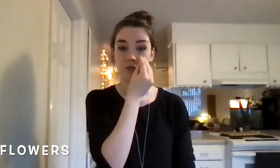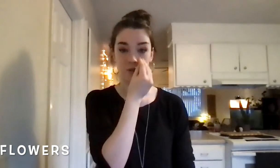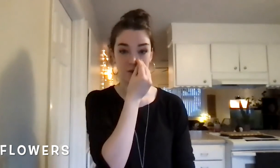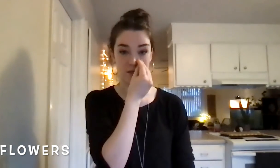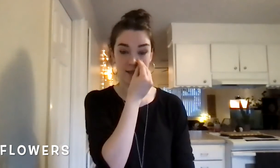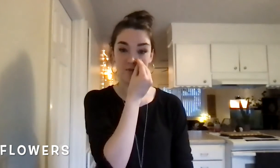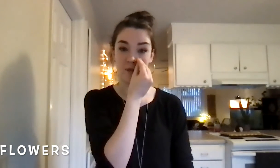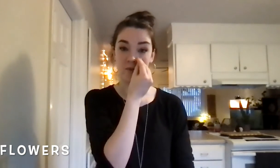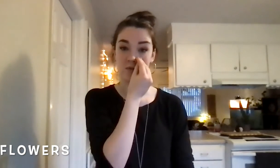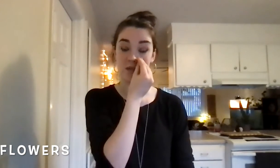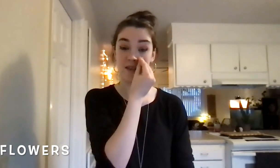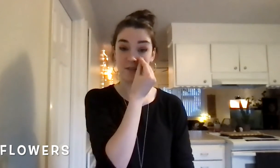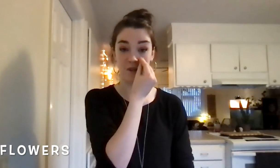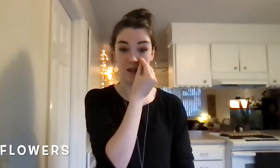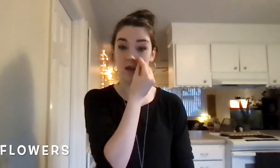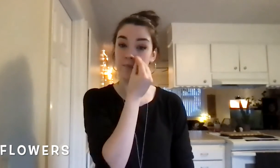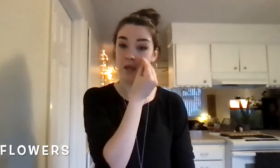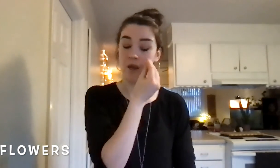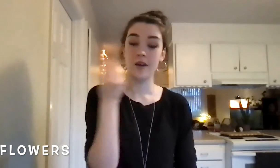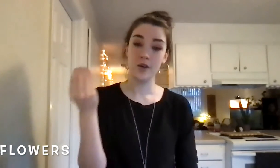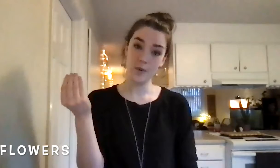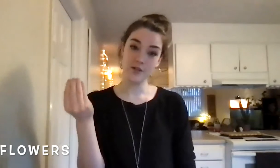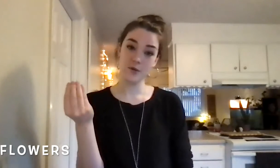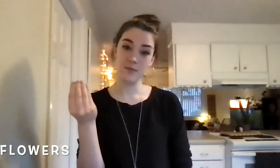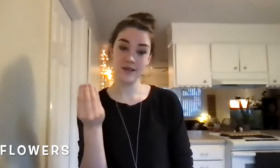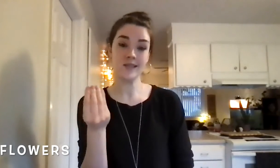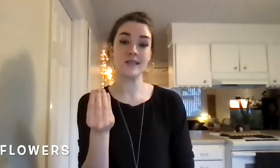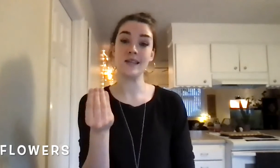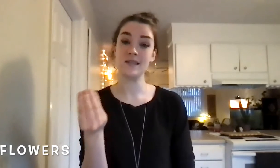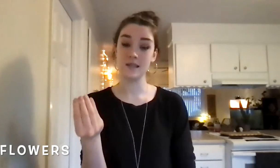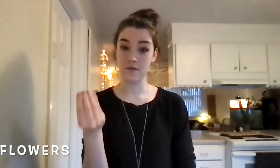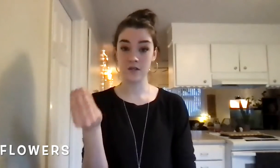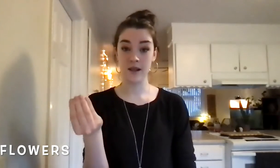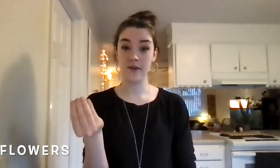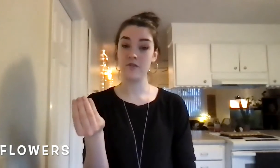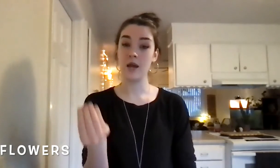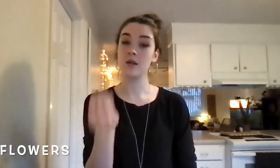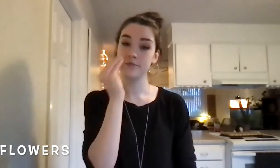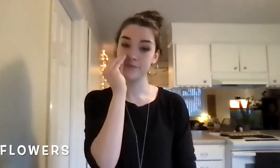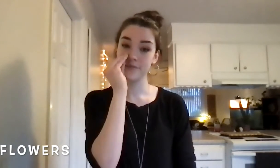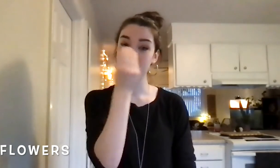the other side of my nose. And that's flower. And a good way to remember this is as if you're smelling a flower.